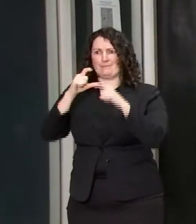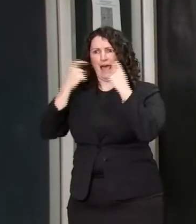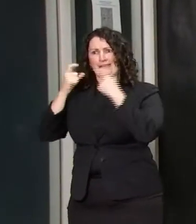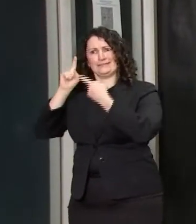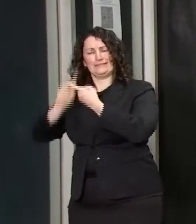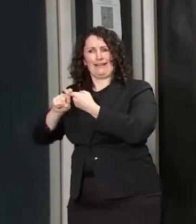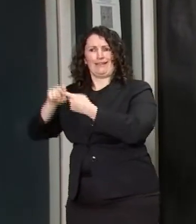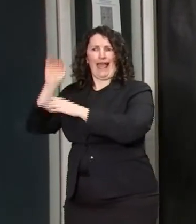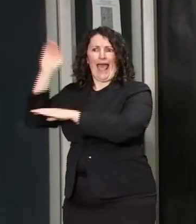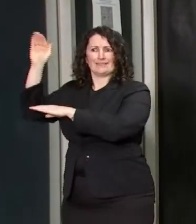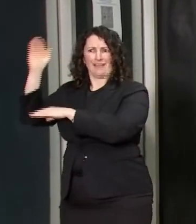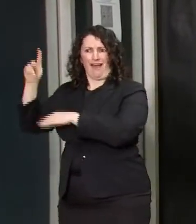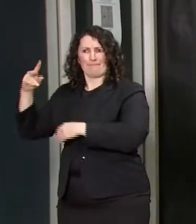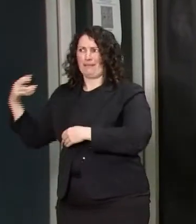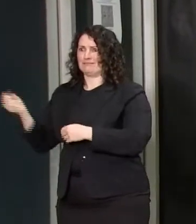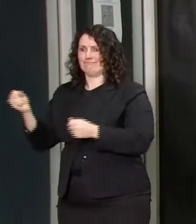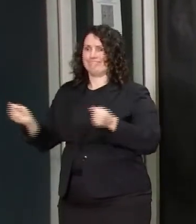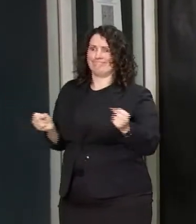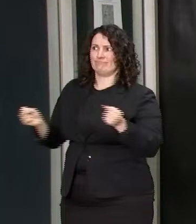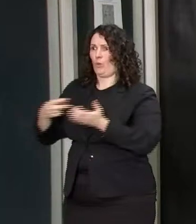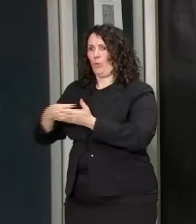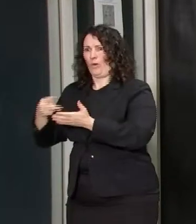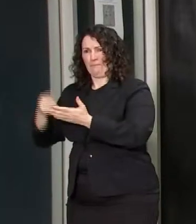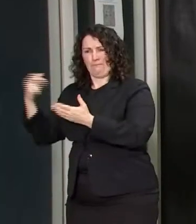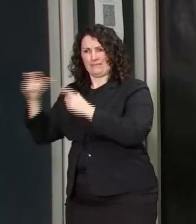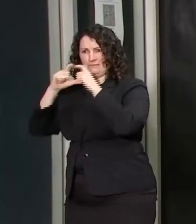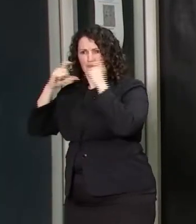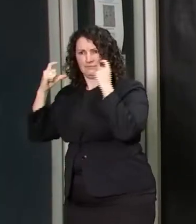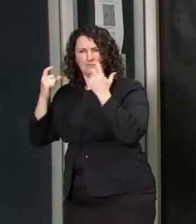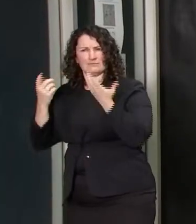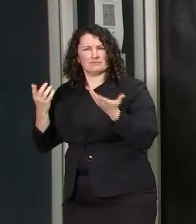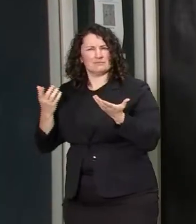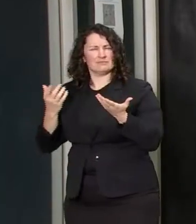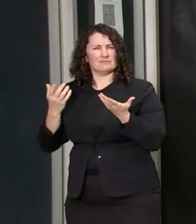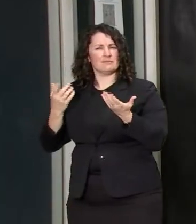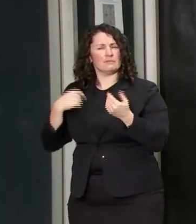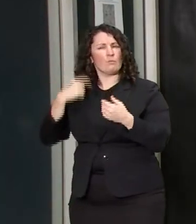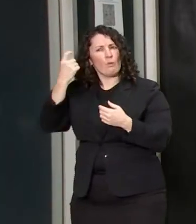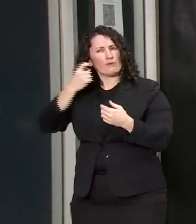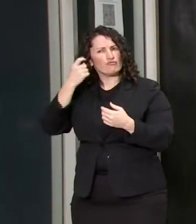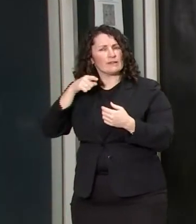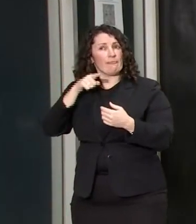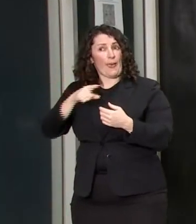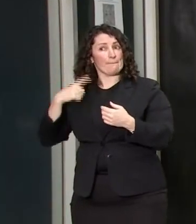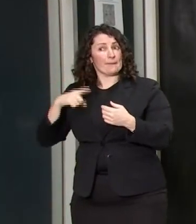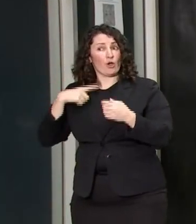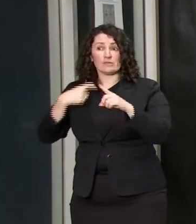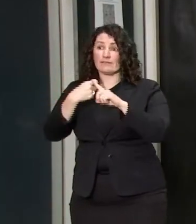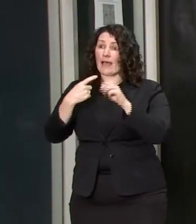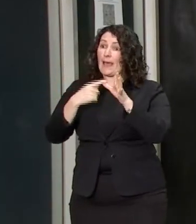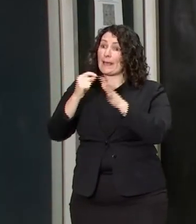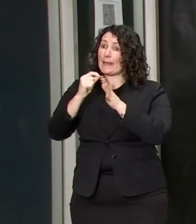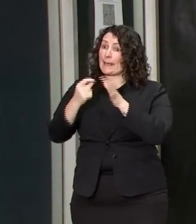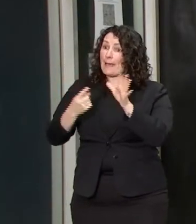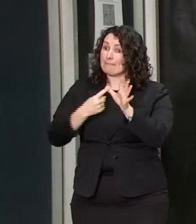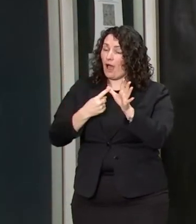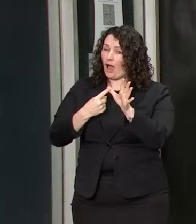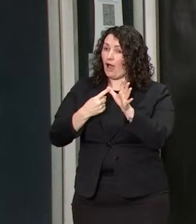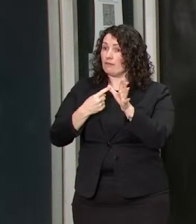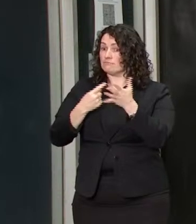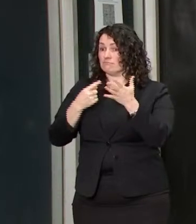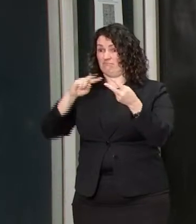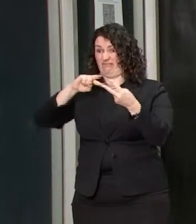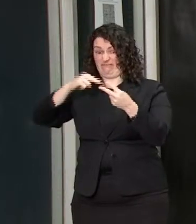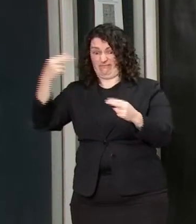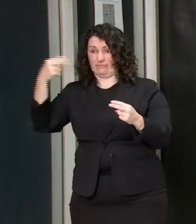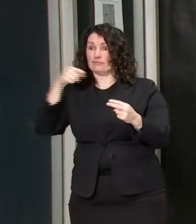a potential kappa link to the reservoir family of 4, does that give you some confidence that a decision